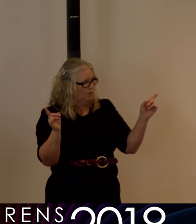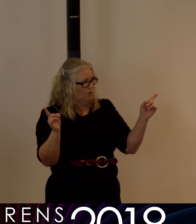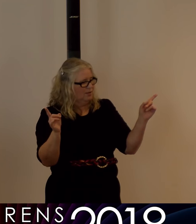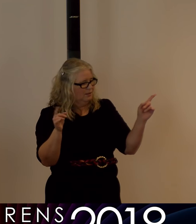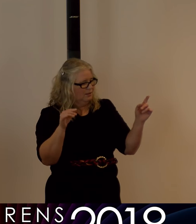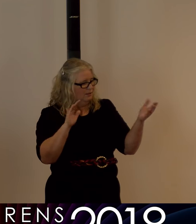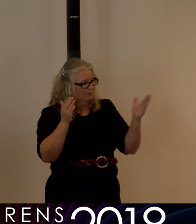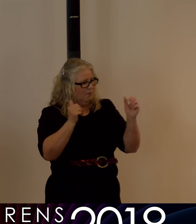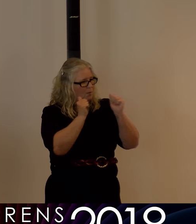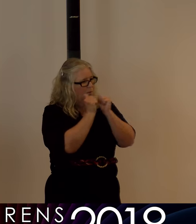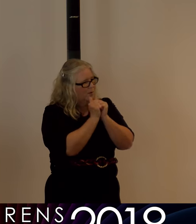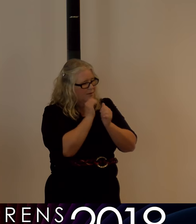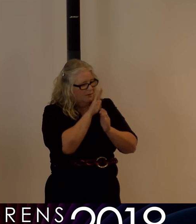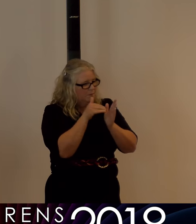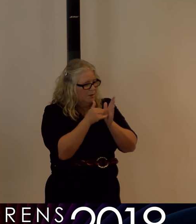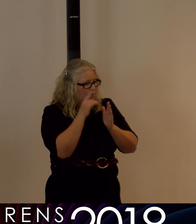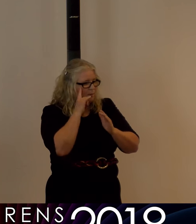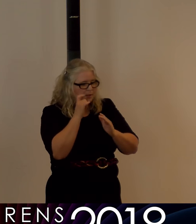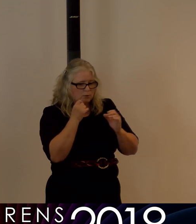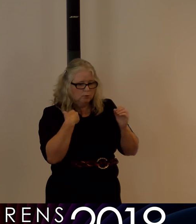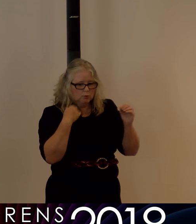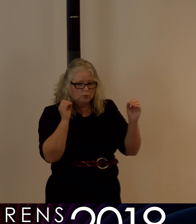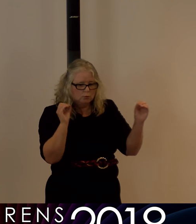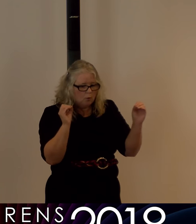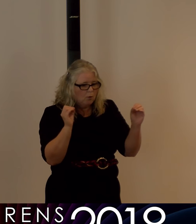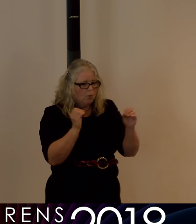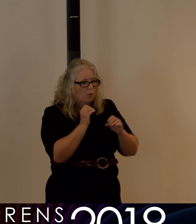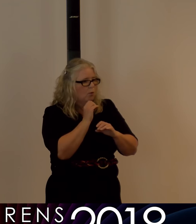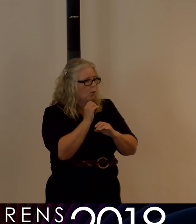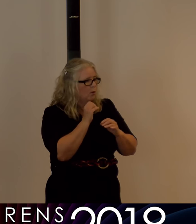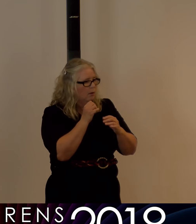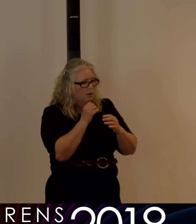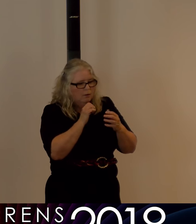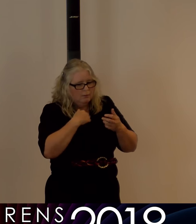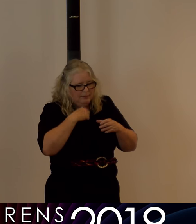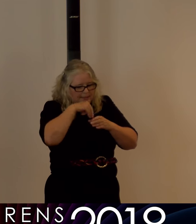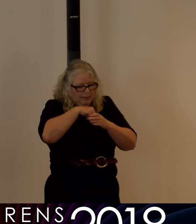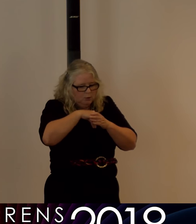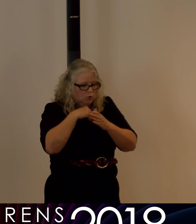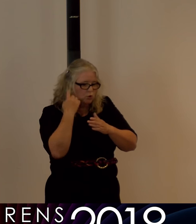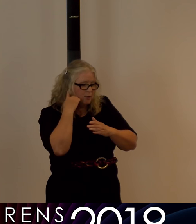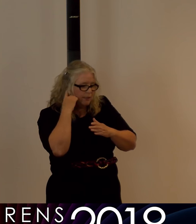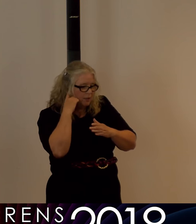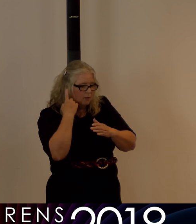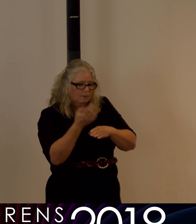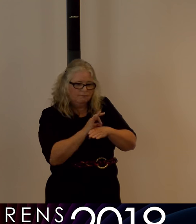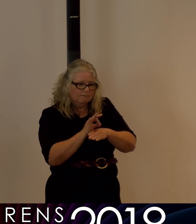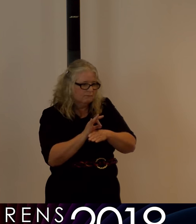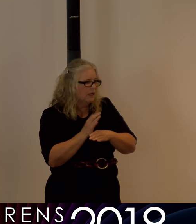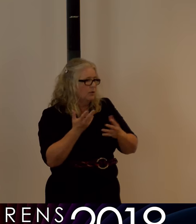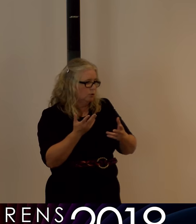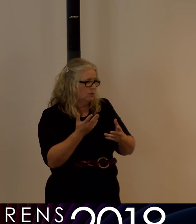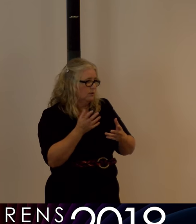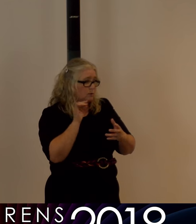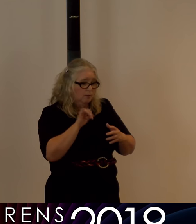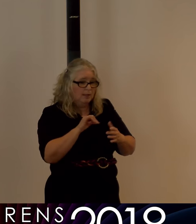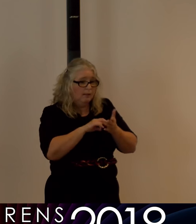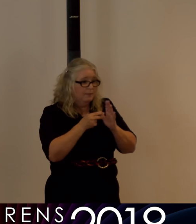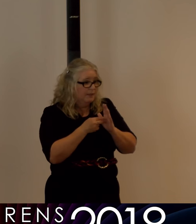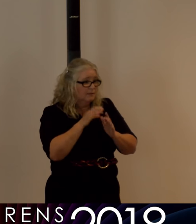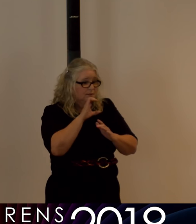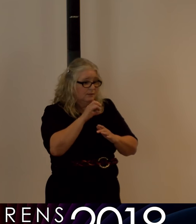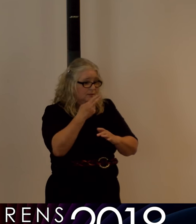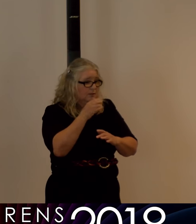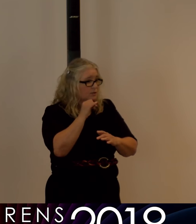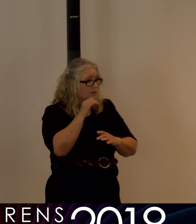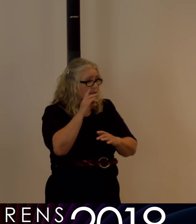there basically are no semicircular canals and no cochlea. So that tells us right there that CHD7 is absolutely necessary